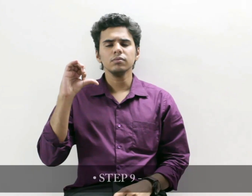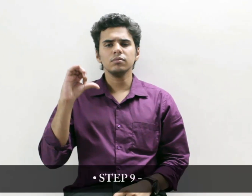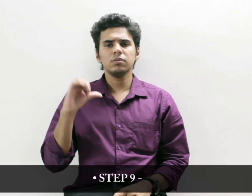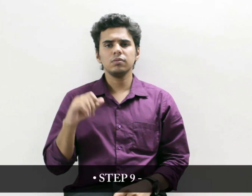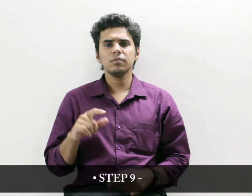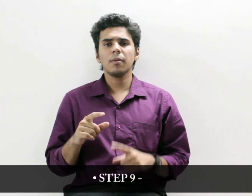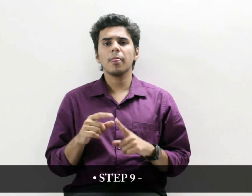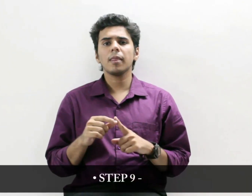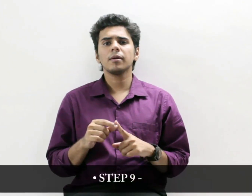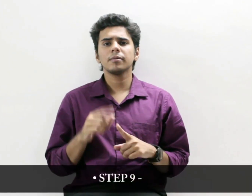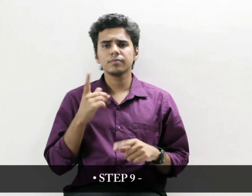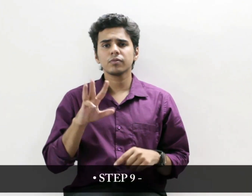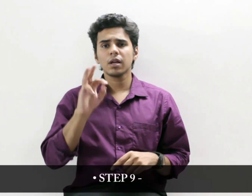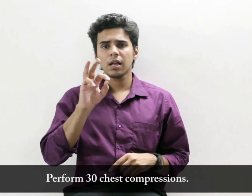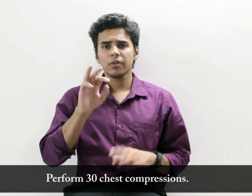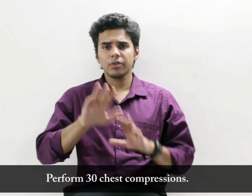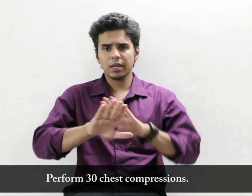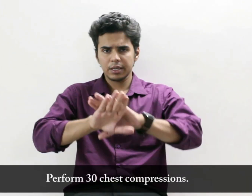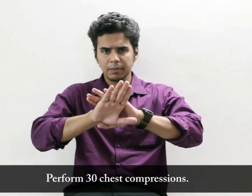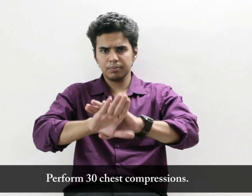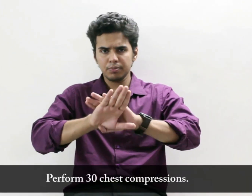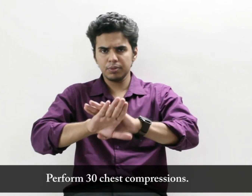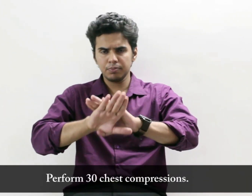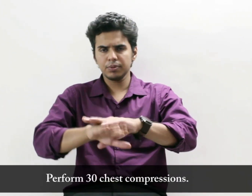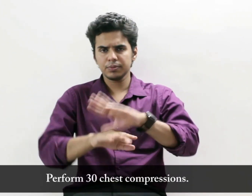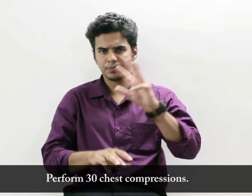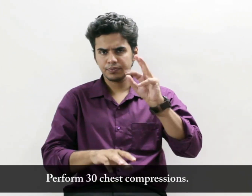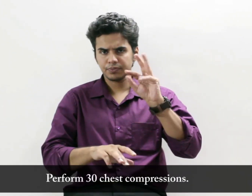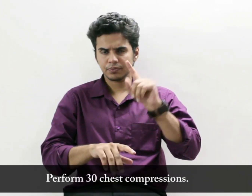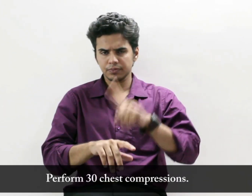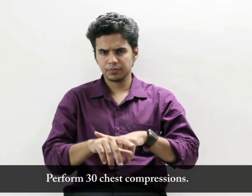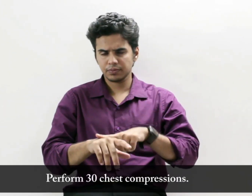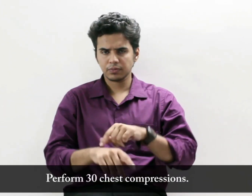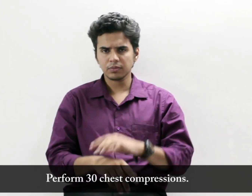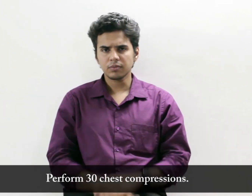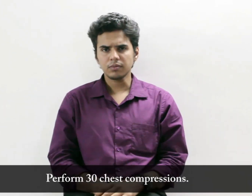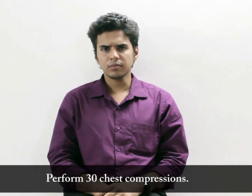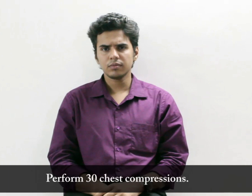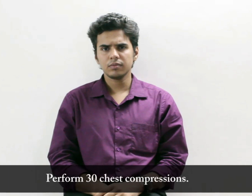Step 9. Perform 30 chest compressions.